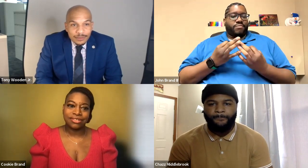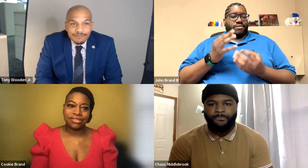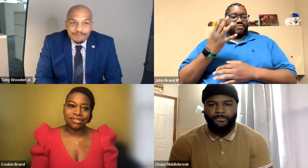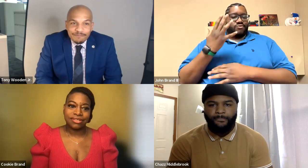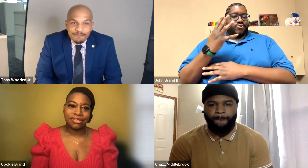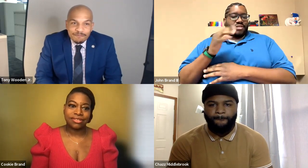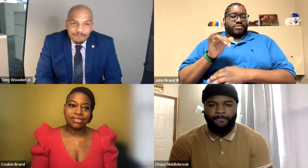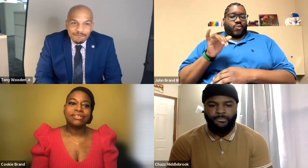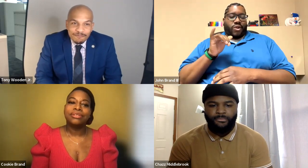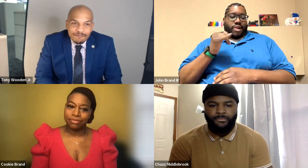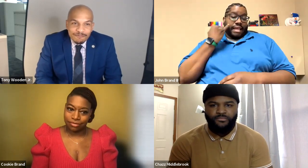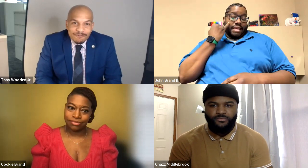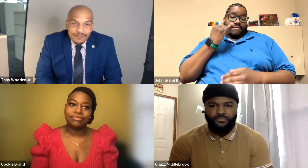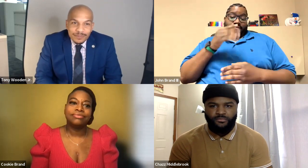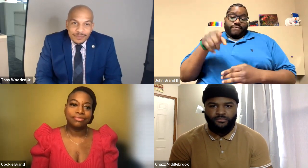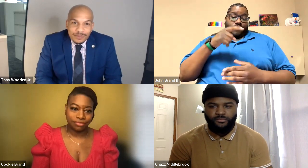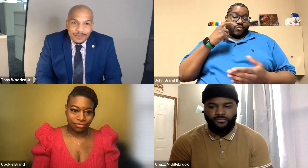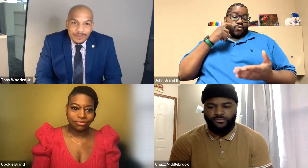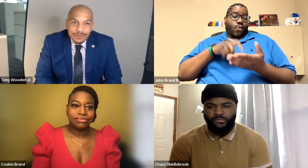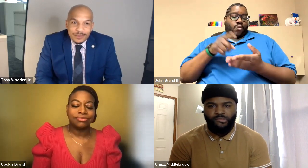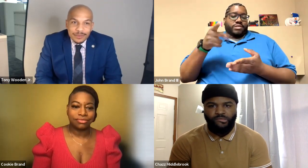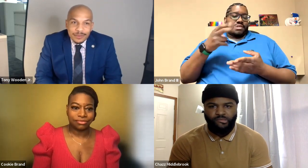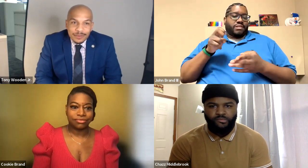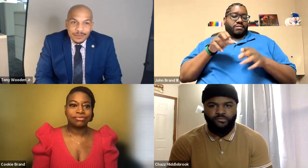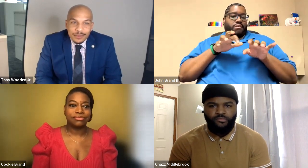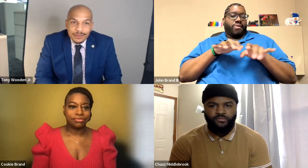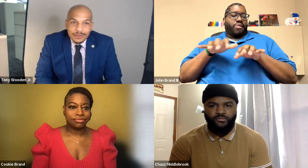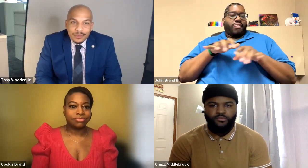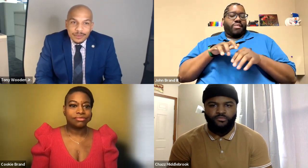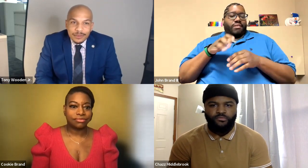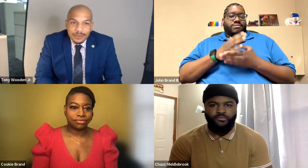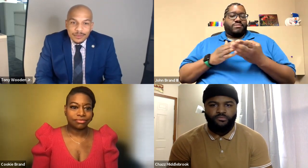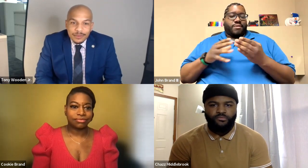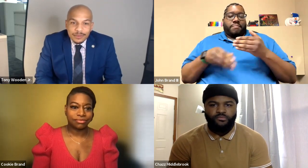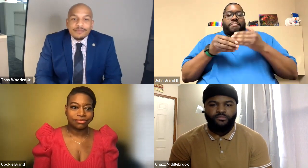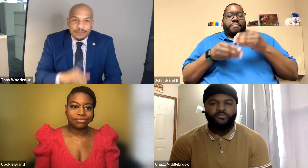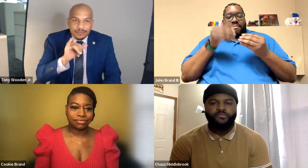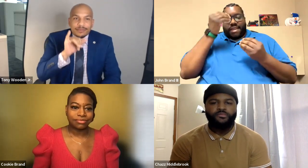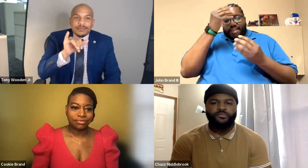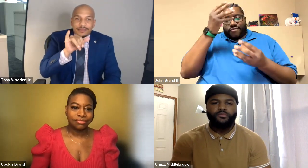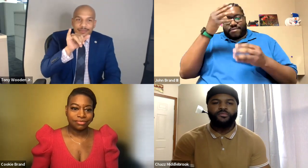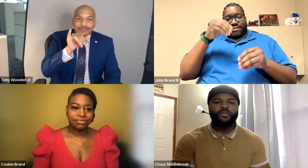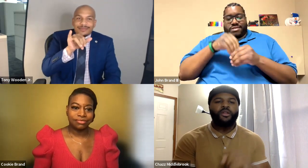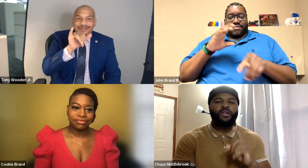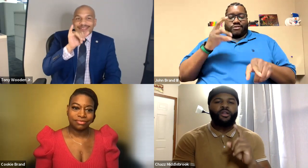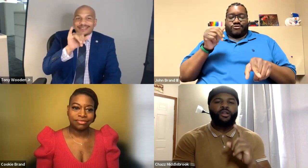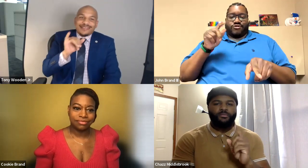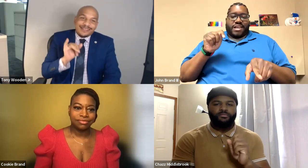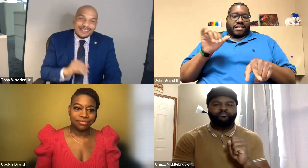Henry Jackson, who's been commenting in the chat, really knows our family. I noticed that he's been inputting some commentary as the conversation's